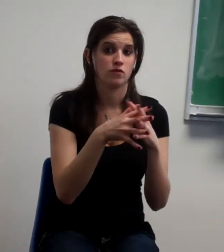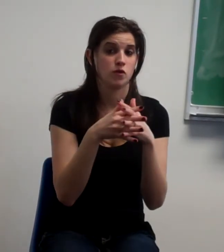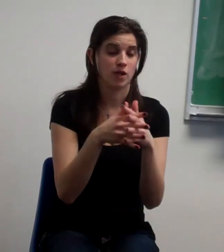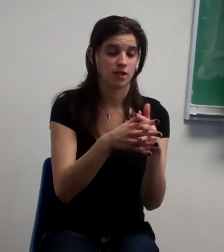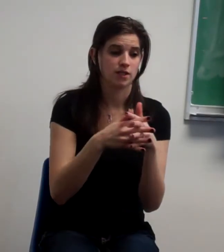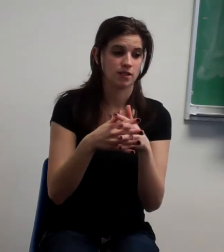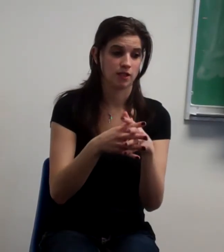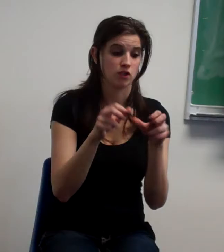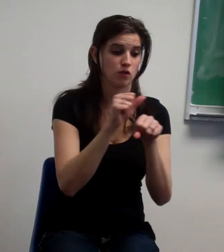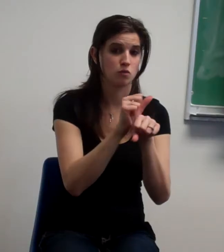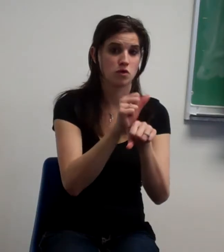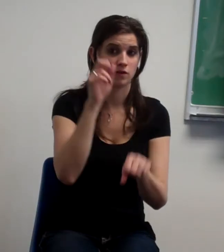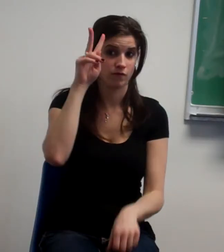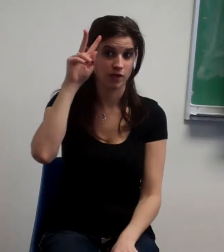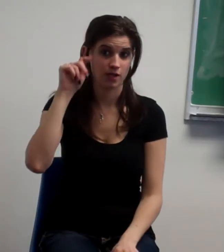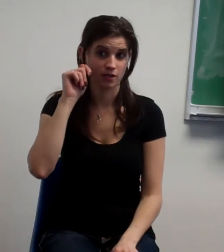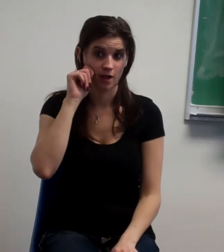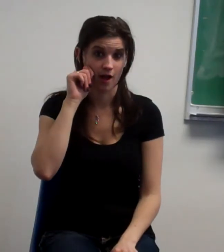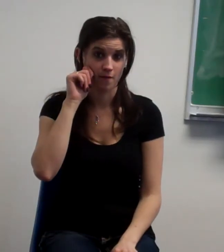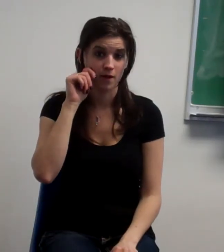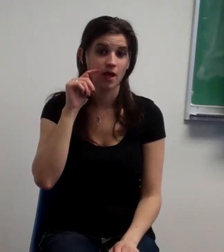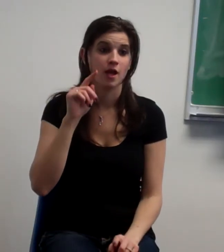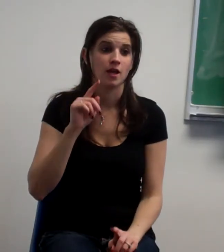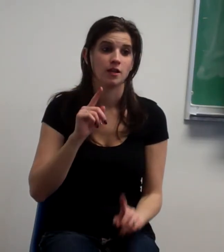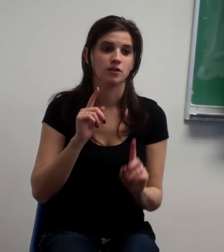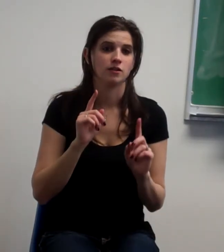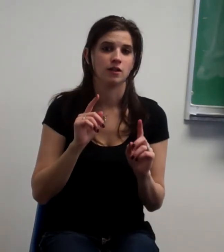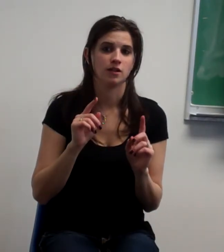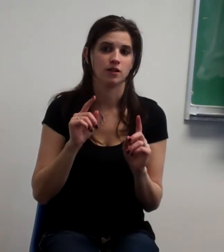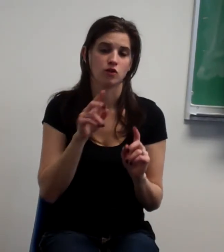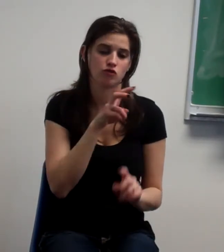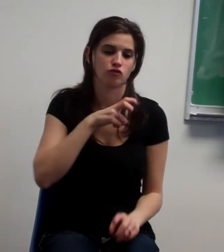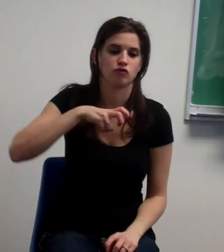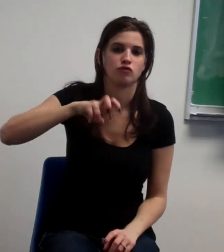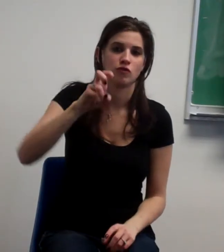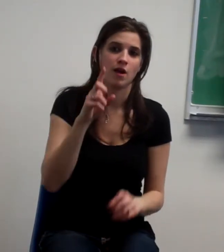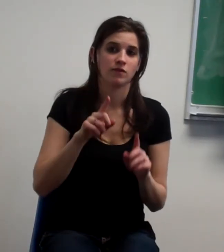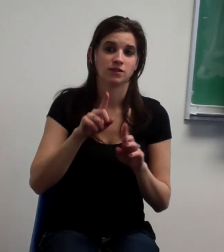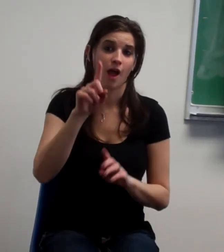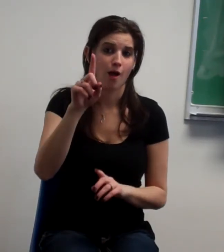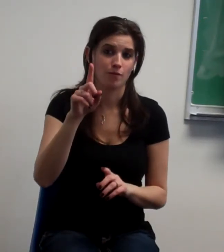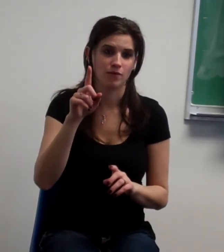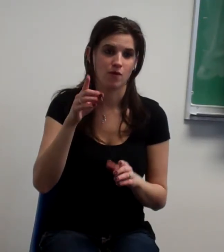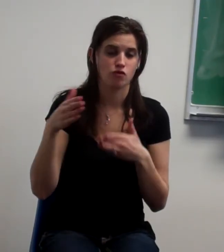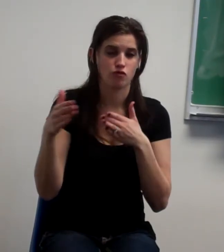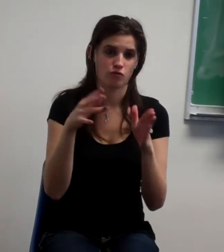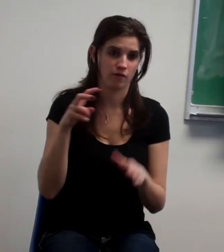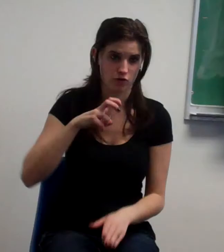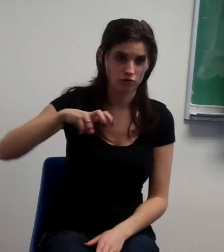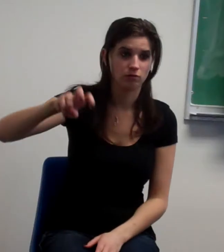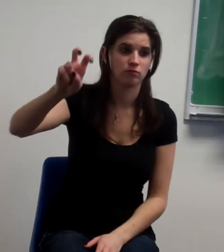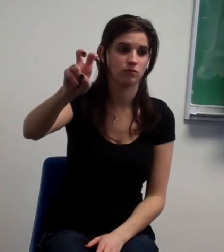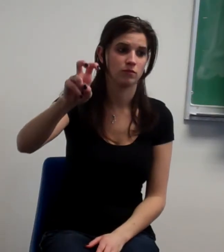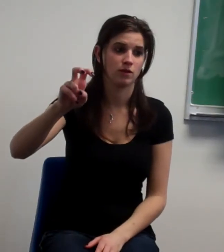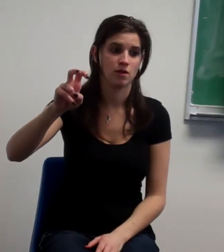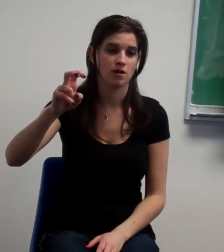goes upriver to a place where he's not supposed to go, where technically, you know, we weren't allowed by law to go into Laos and Cambodia, but we go